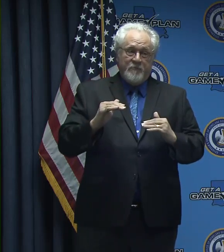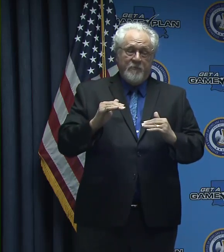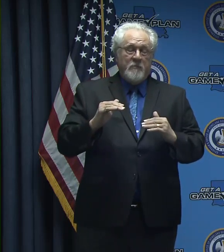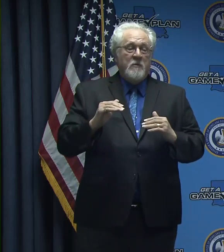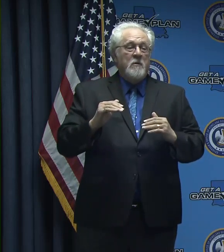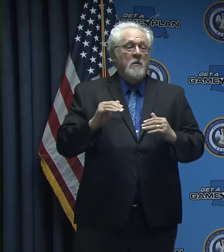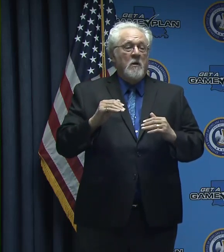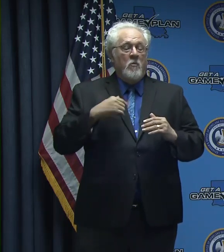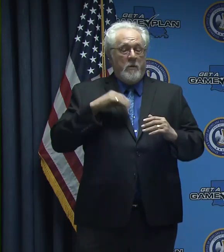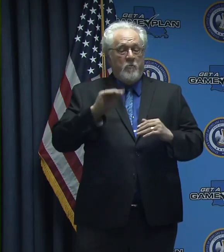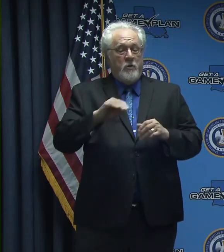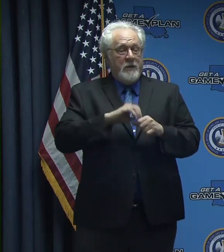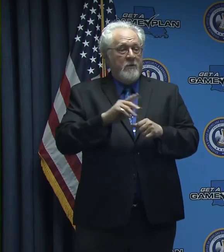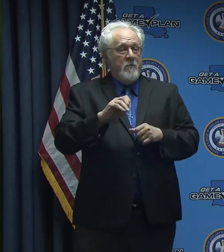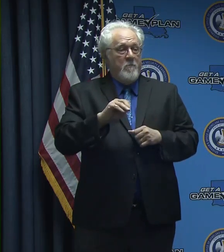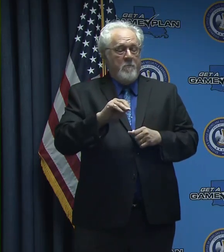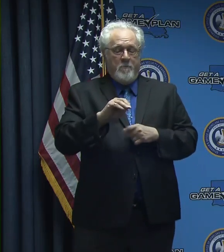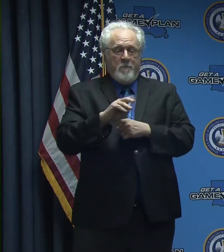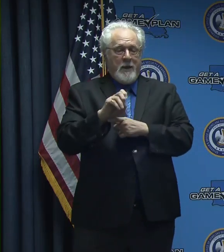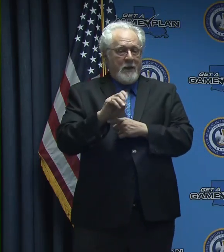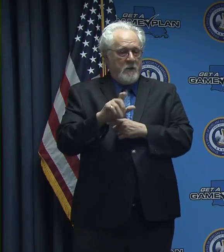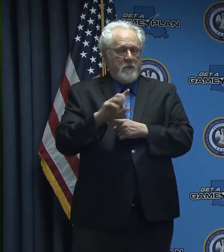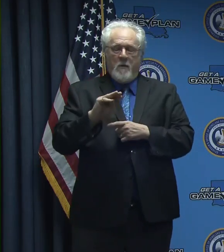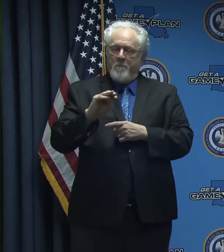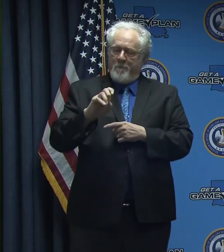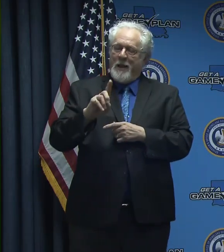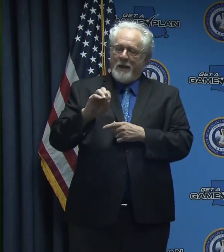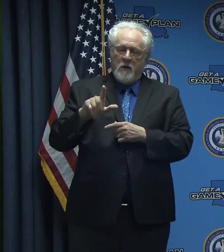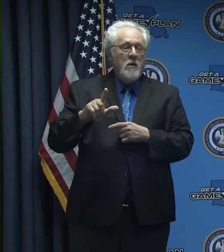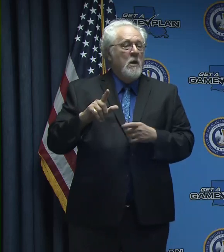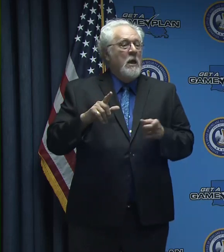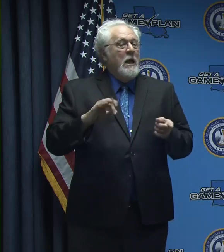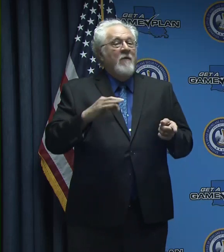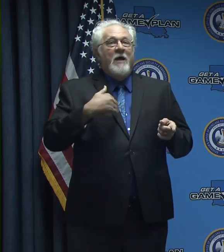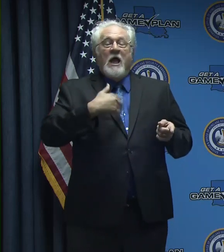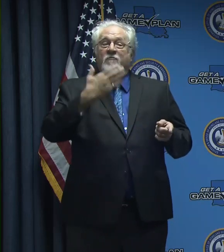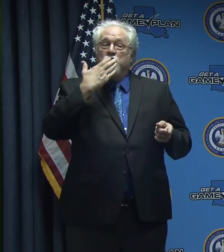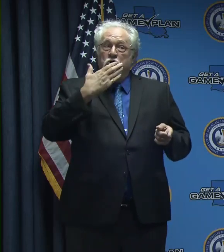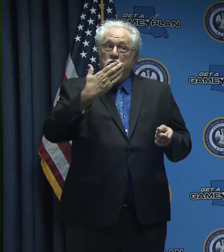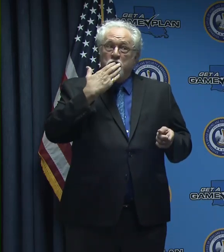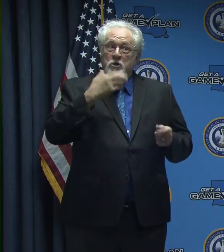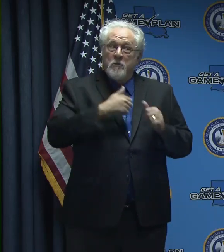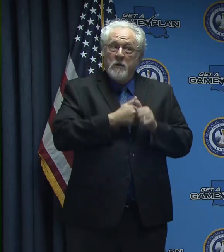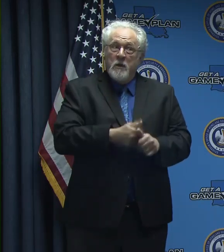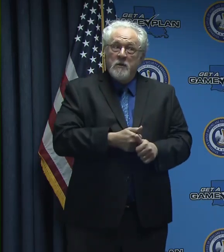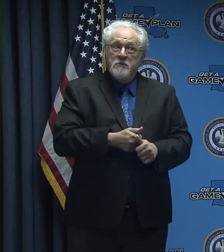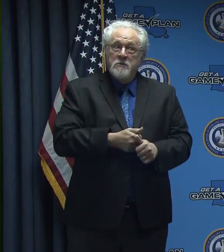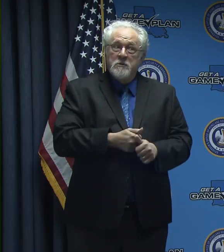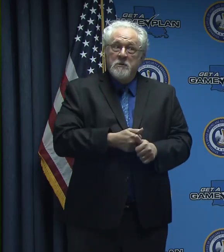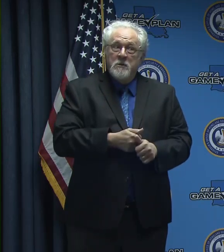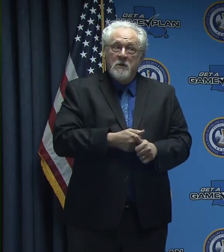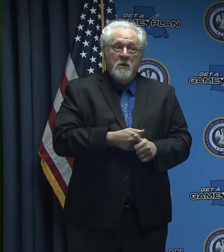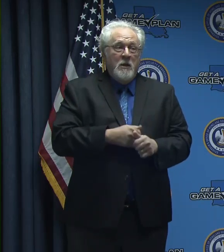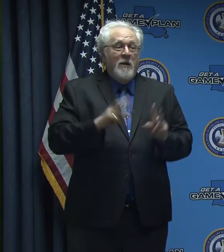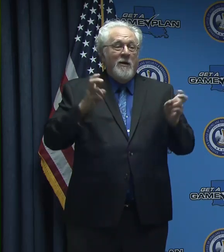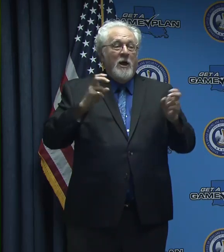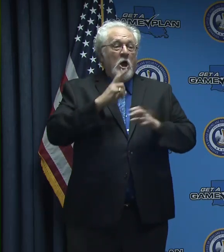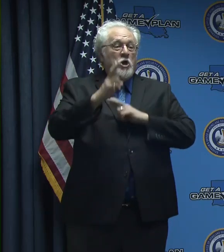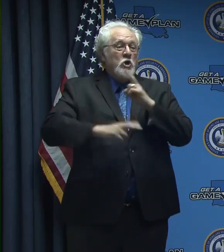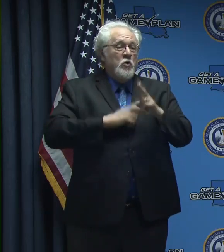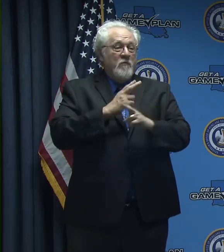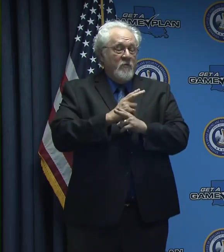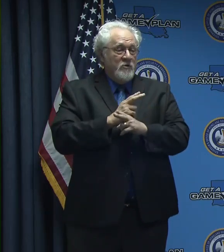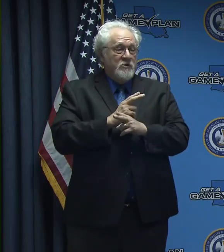build into our modeling. And if we have really, really good compliance, and I guess universal compliance